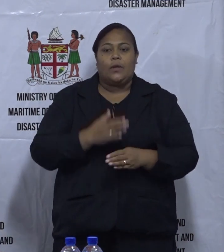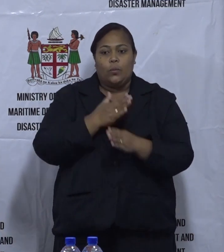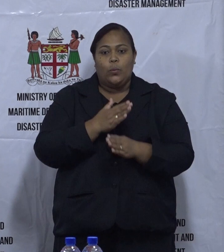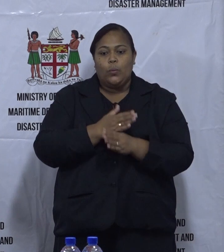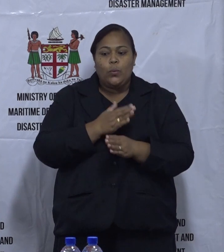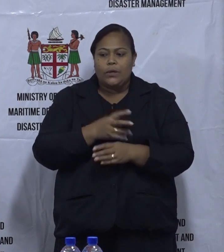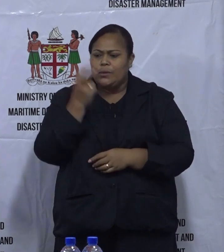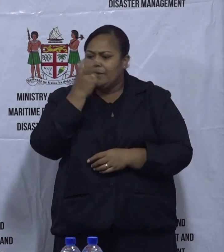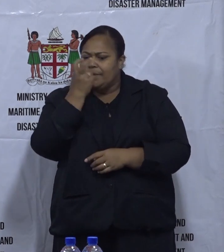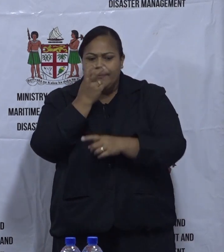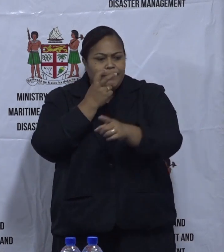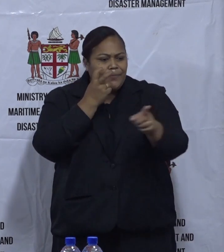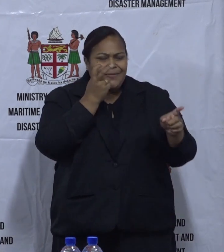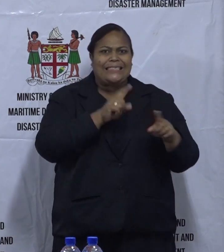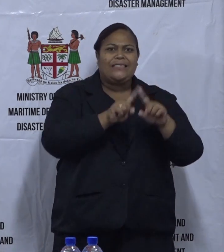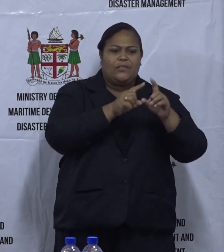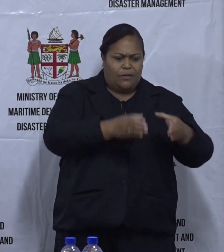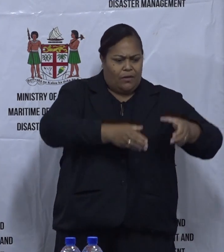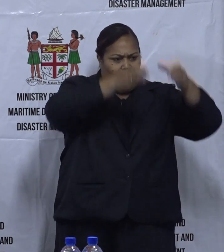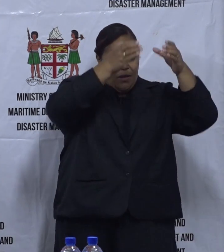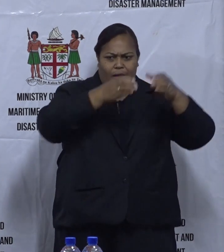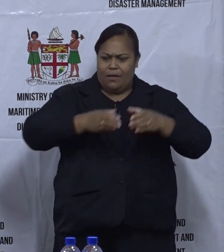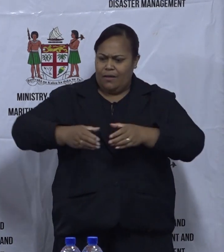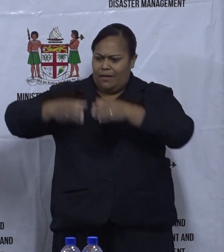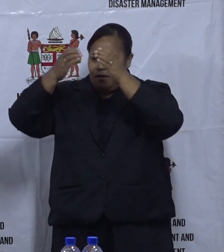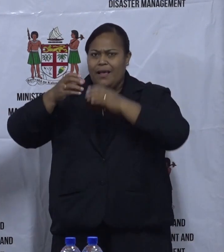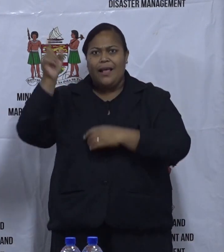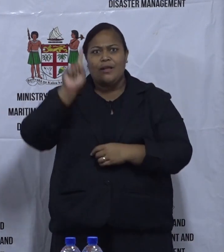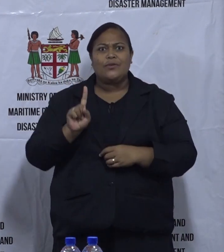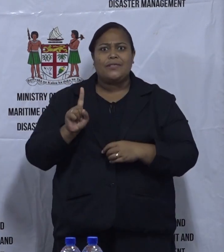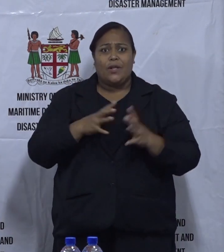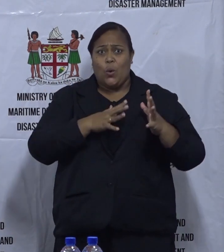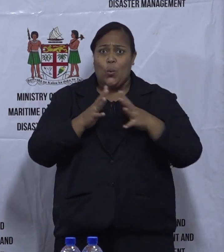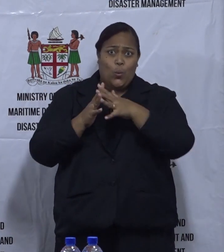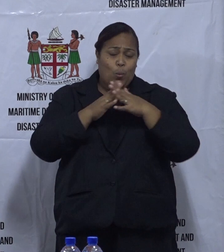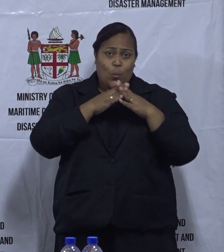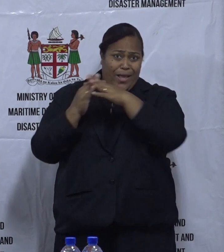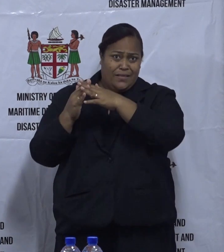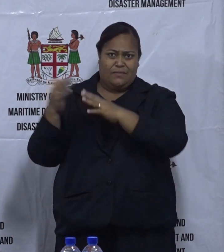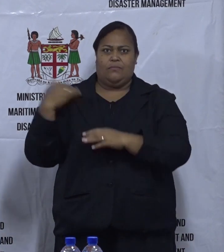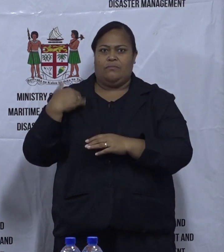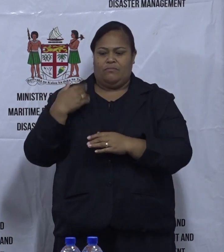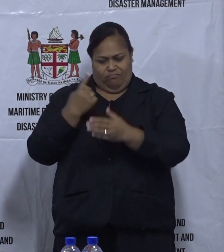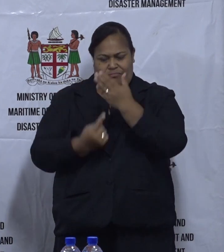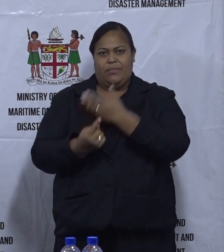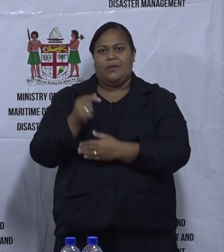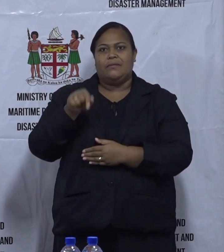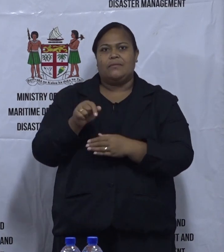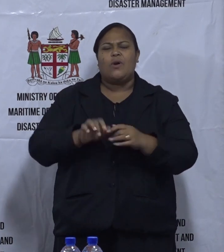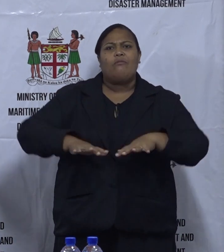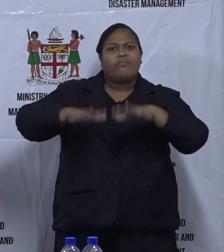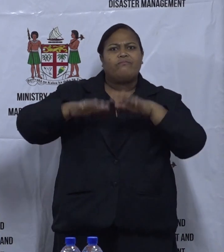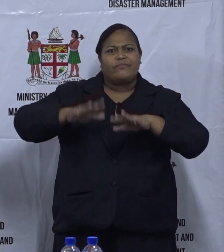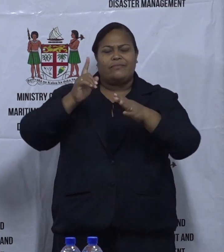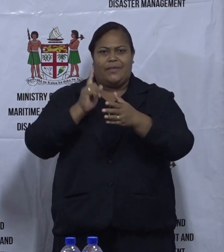the inspection of transmission lines in the West have been affected by the current adverse weather.